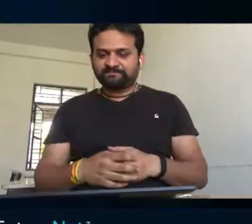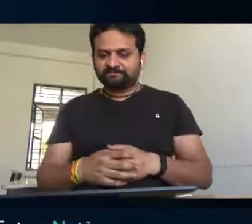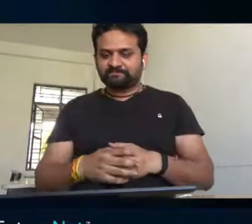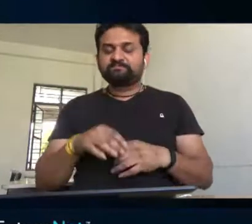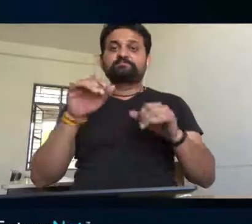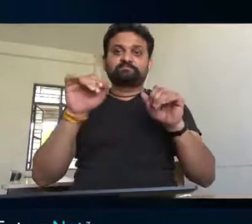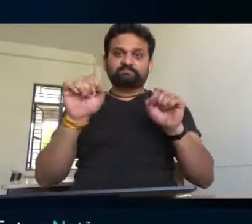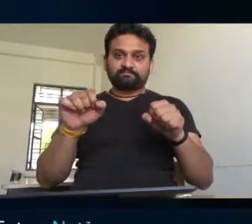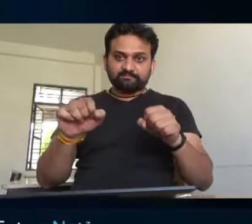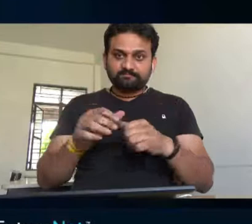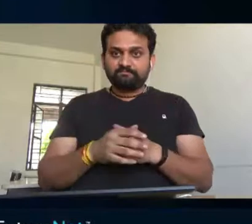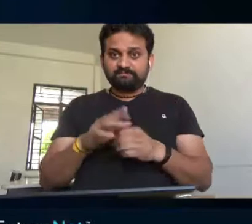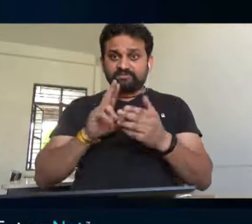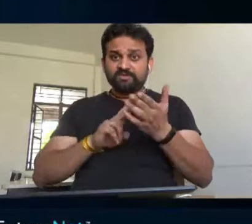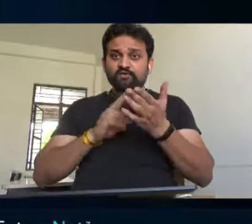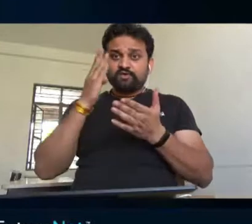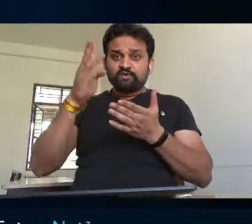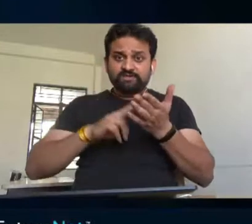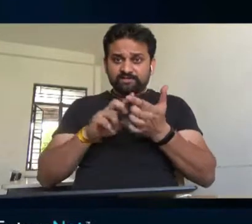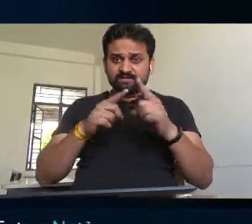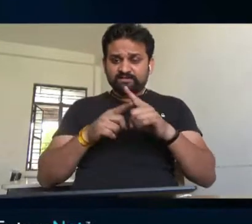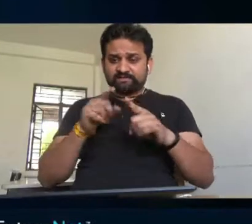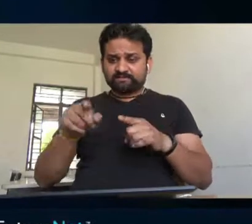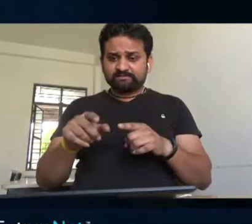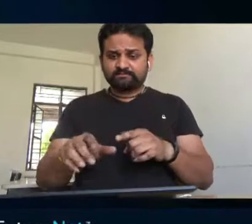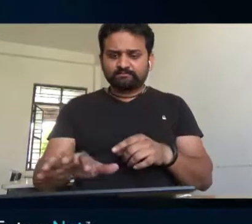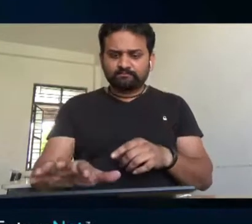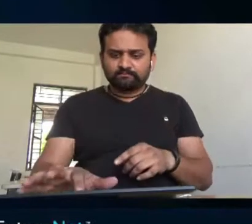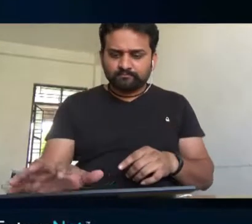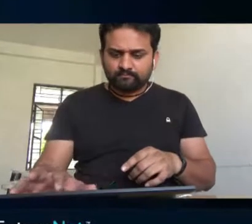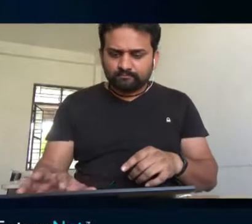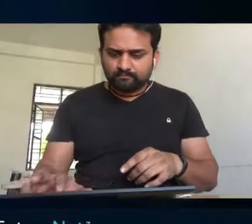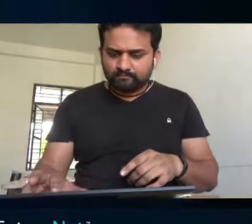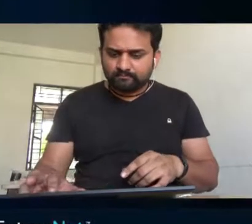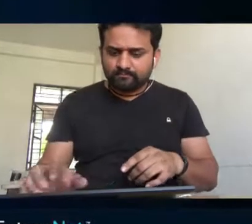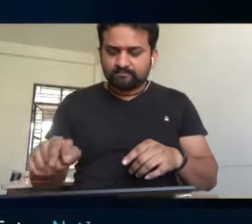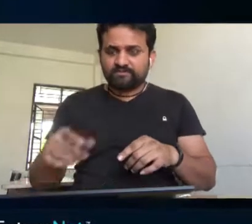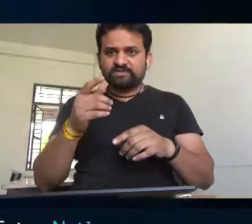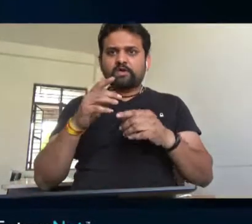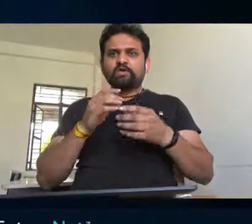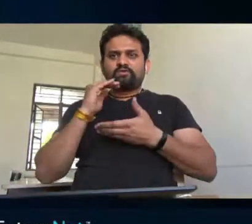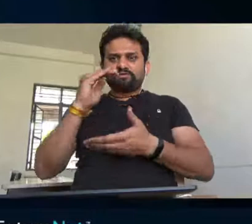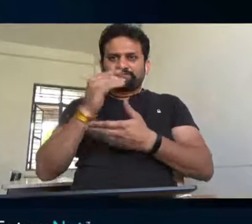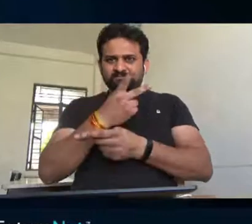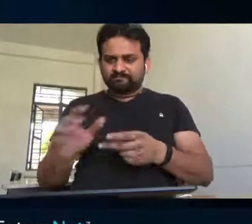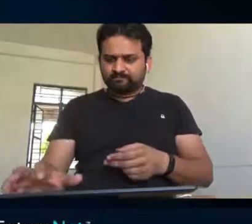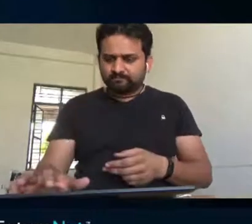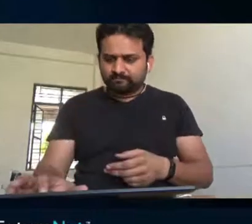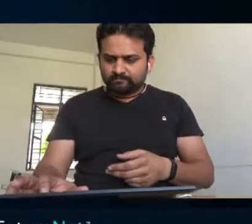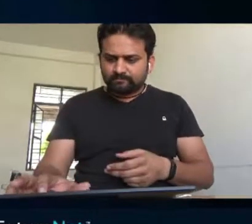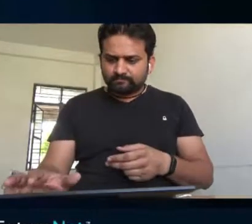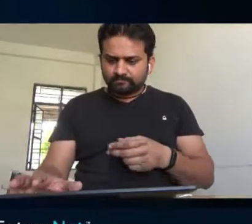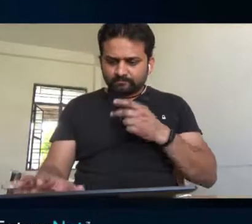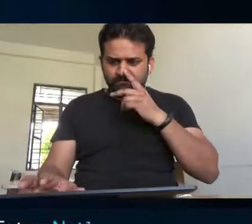in Slovenia and the Balkan countries. Alex, maybe a few words from your side. I'm speaking too much here. Yeah, you need to